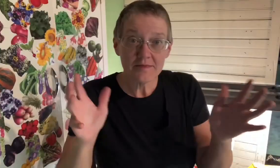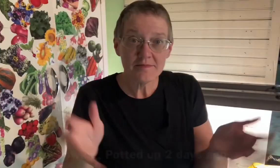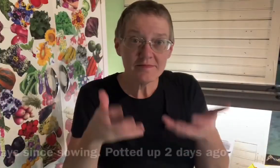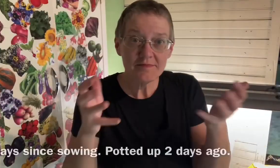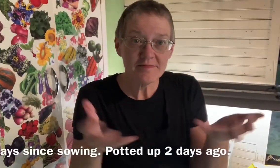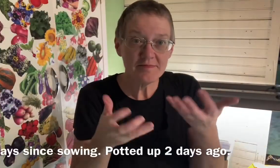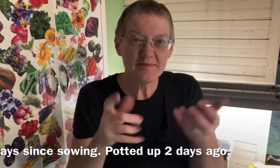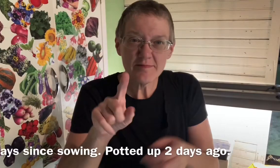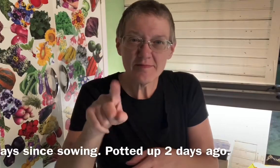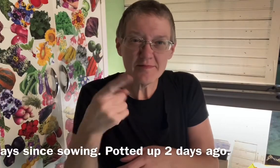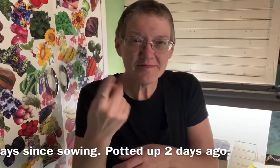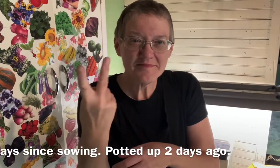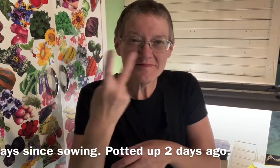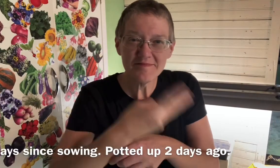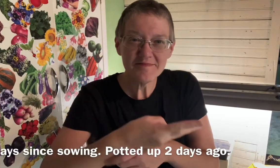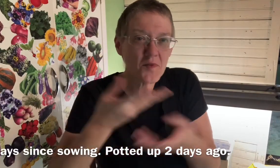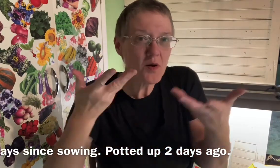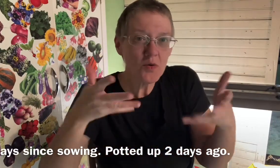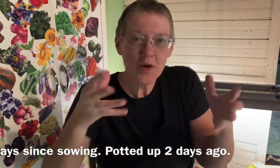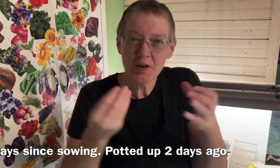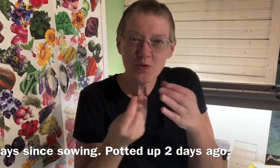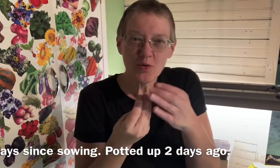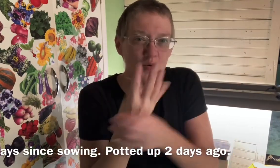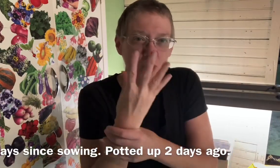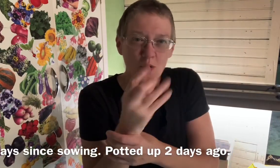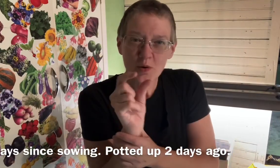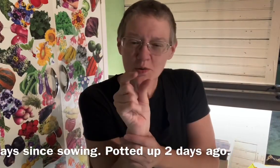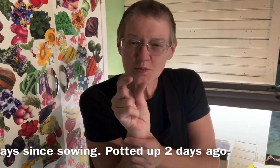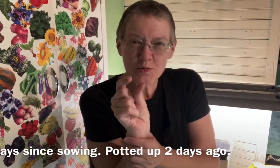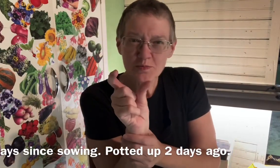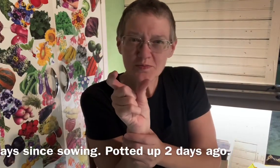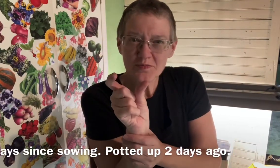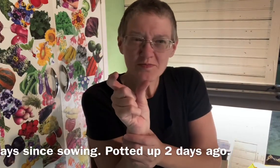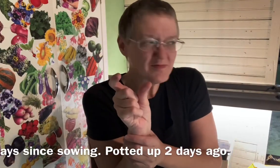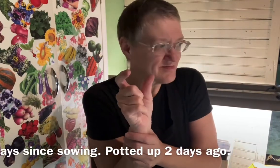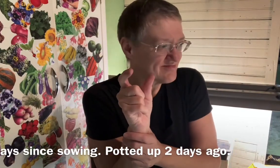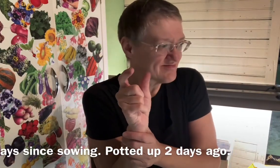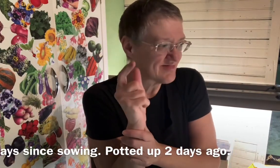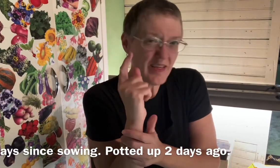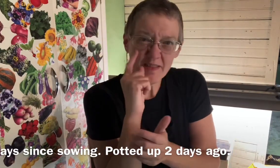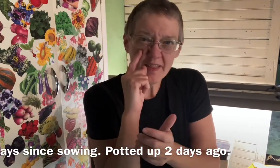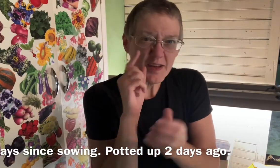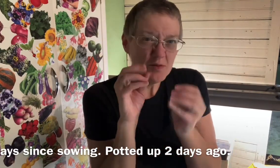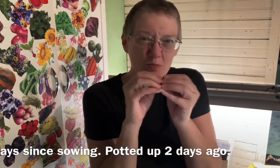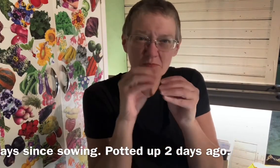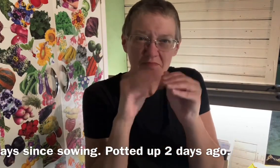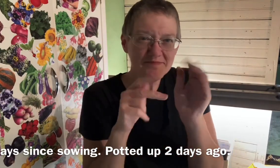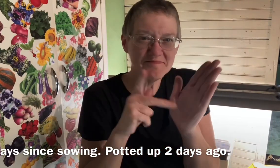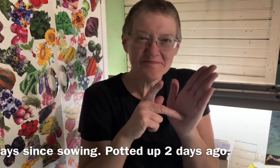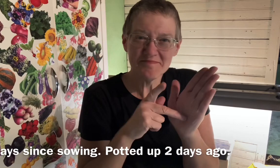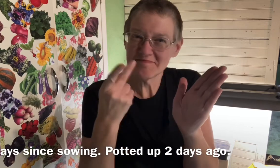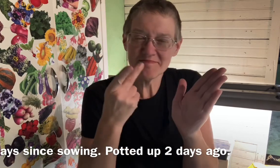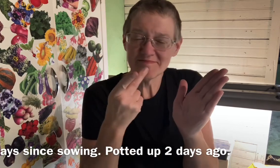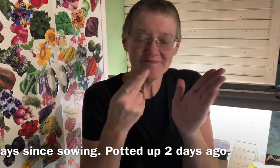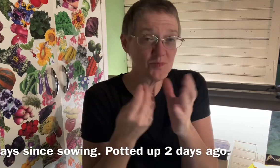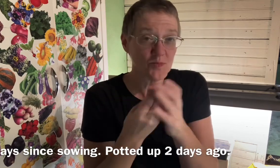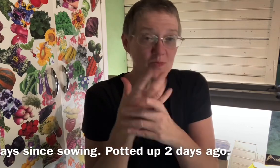The lettuce is only 2 days old and has already grown so much. I think it's more than